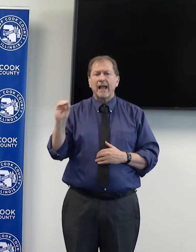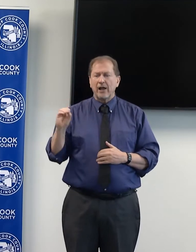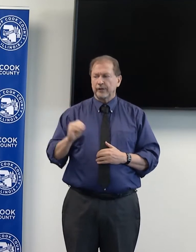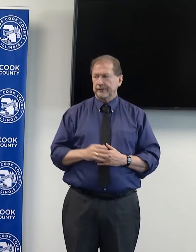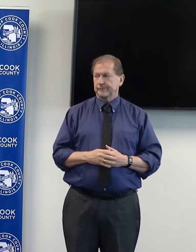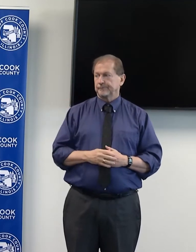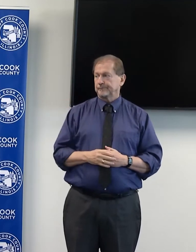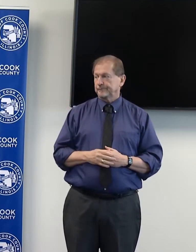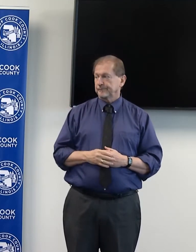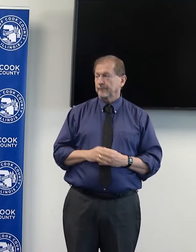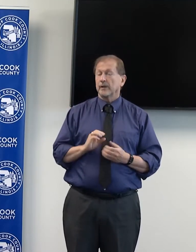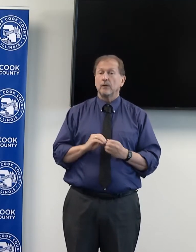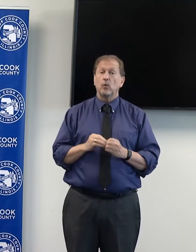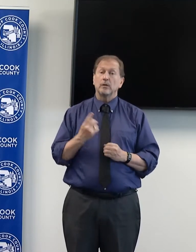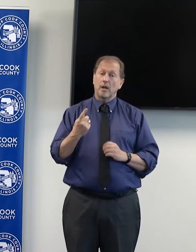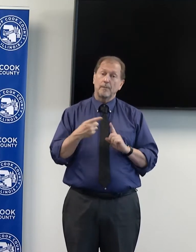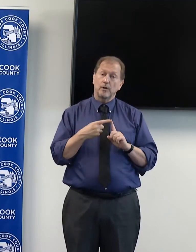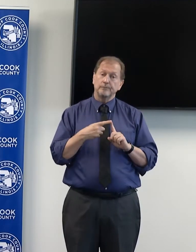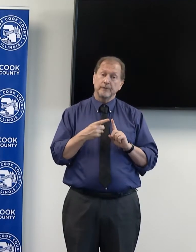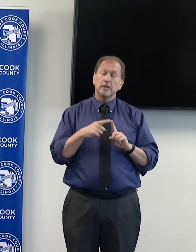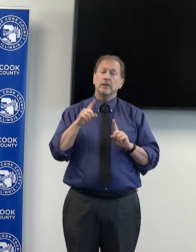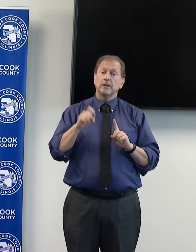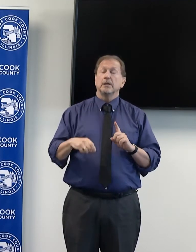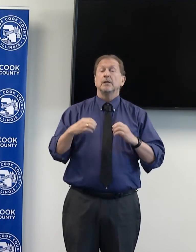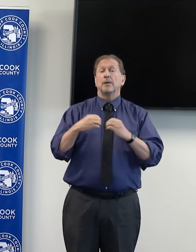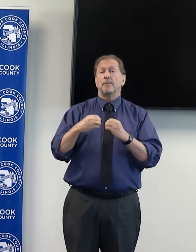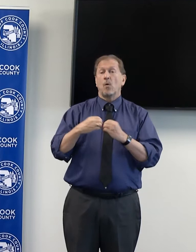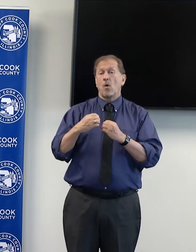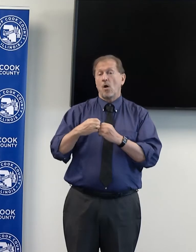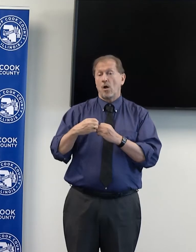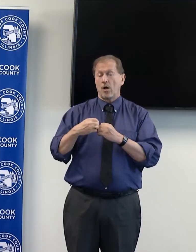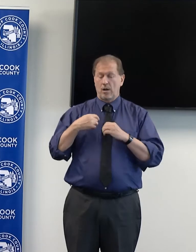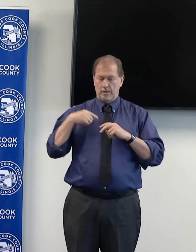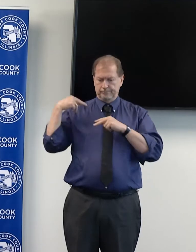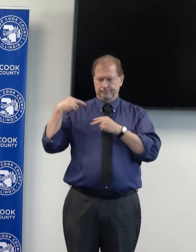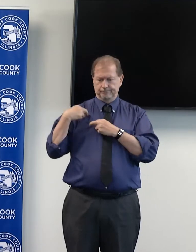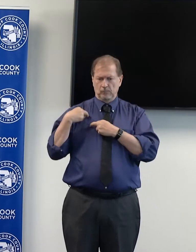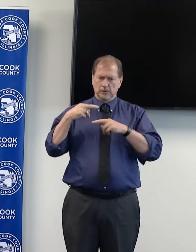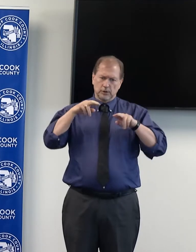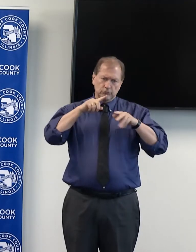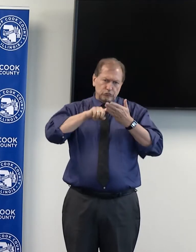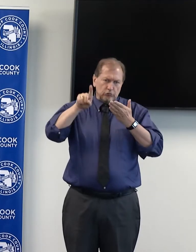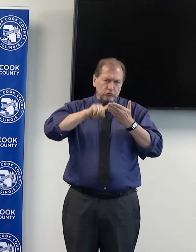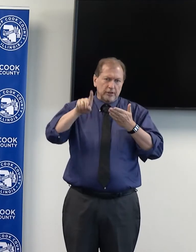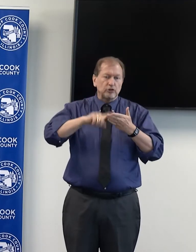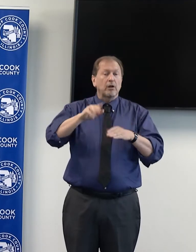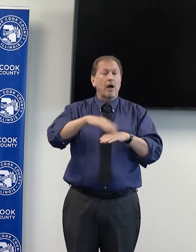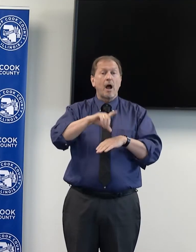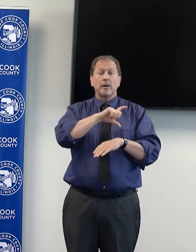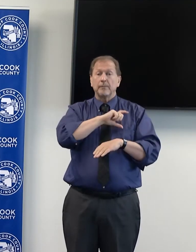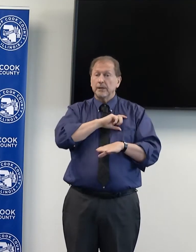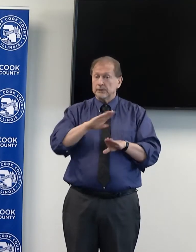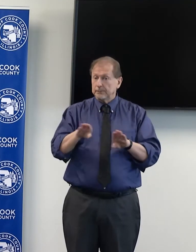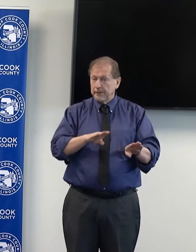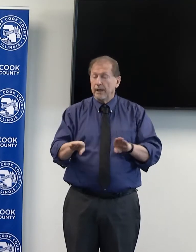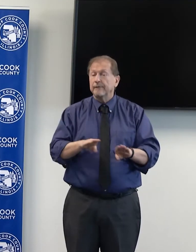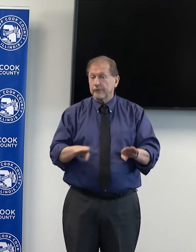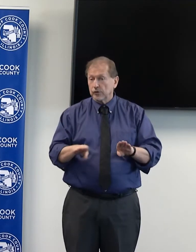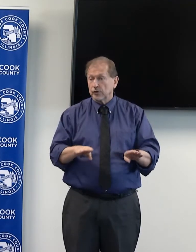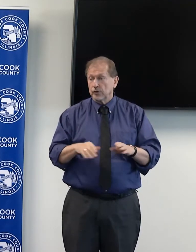all, we need more accountability for police conduct. It's not just a problem in Minneapolis. You know, I talk frequently about the fact